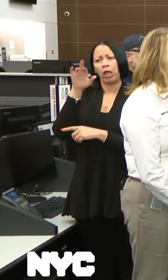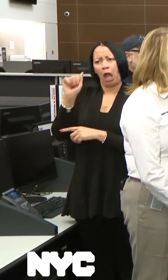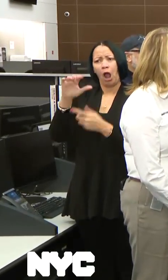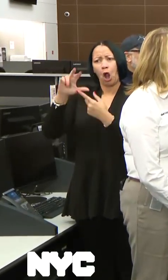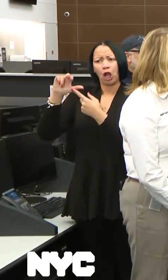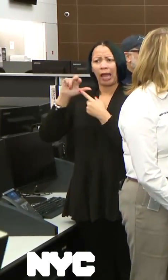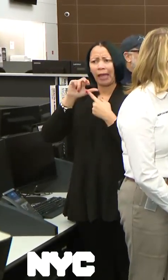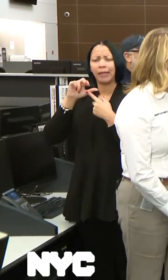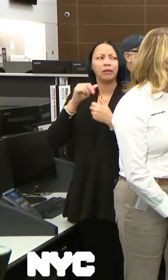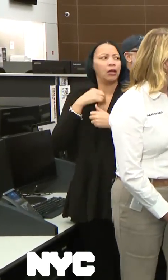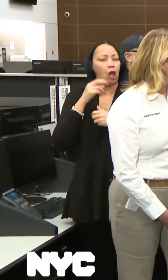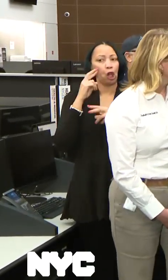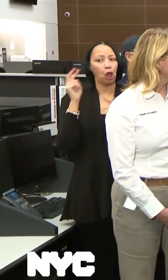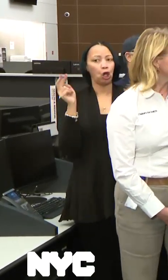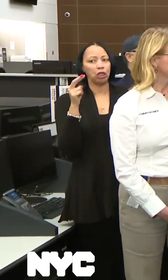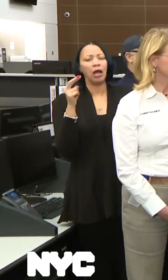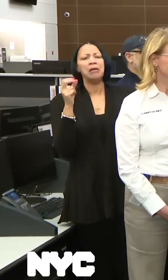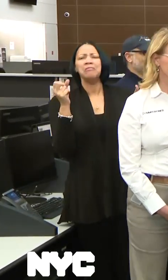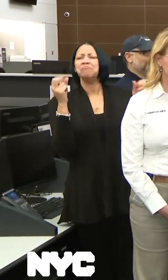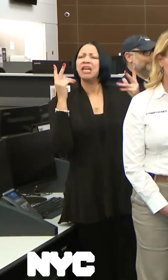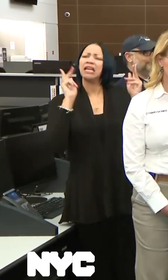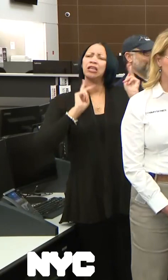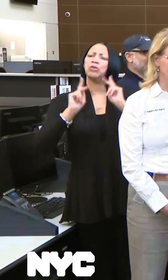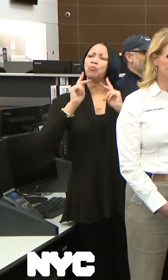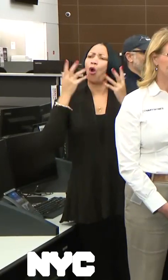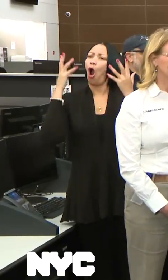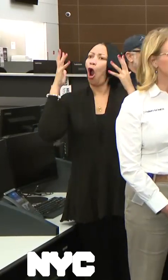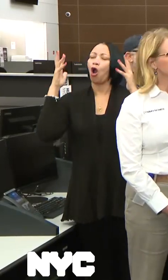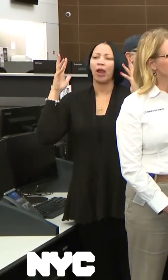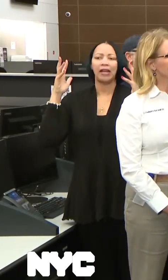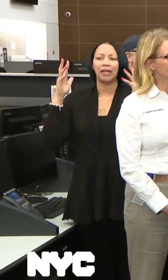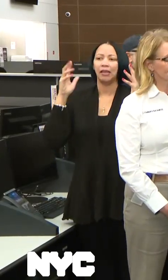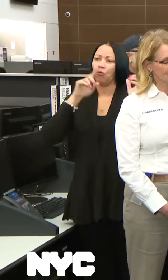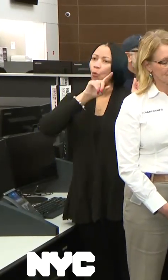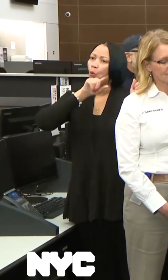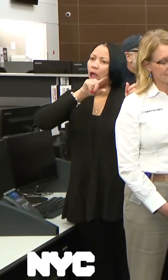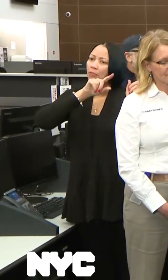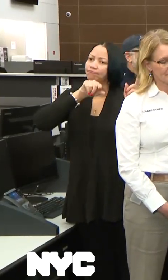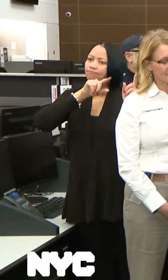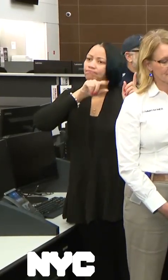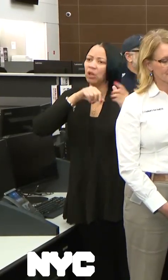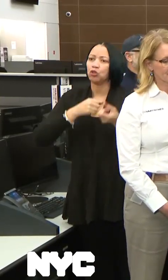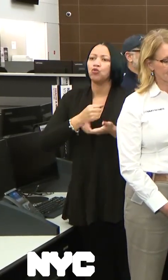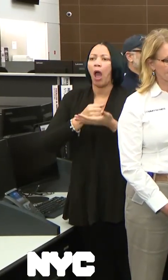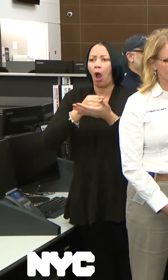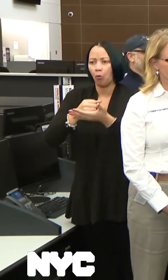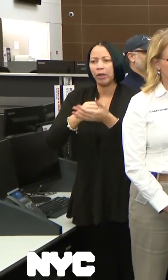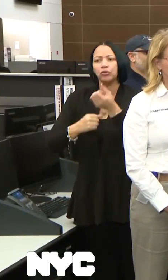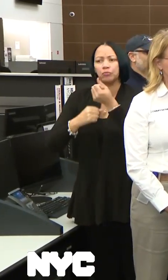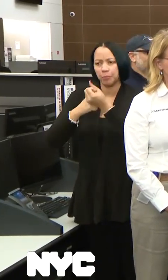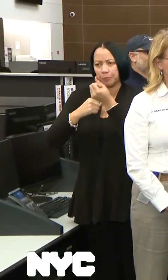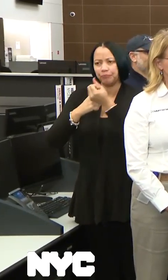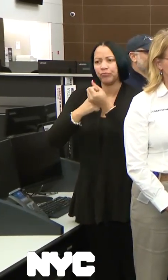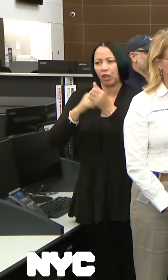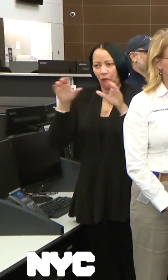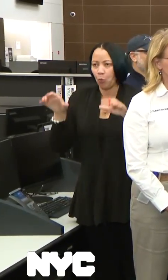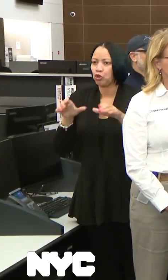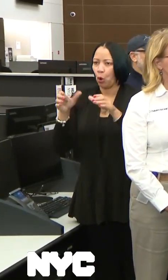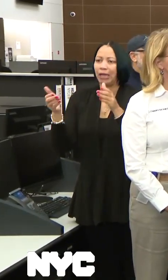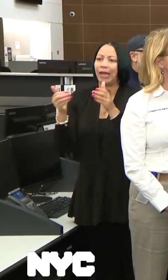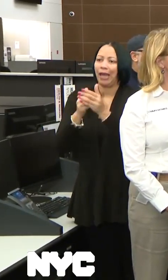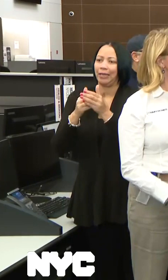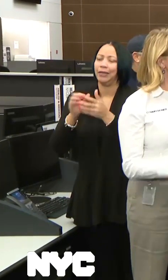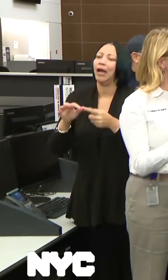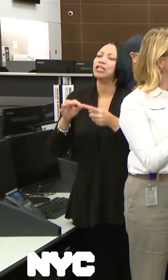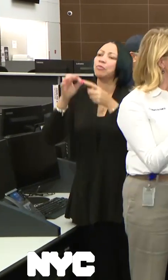everyone. These are folks who already went out of their way to help the people of Puerto Rico, and they're going to do it again. Let's give them